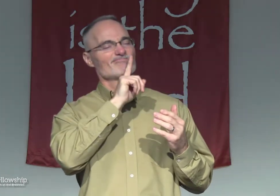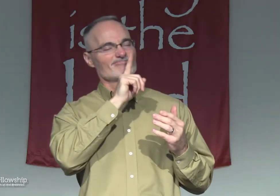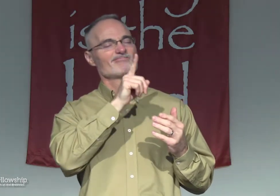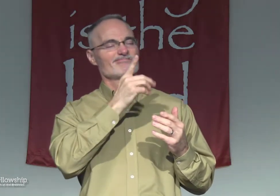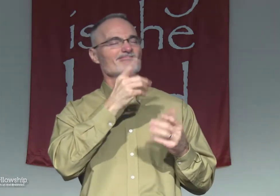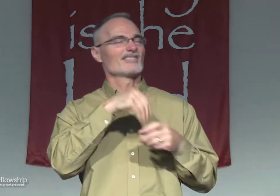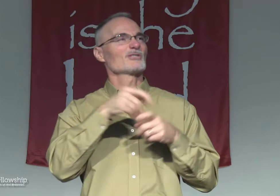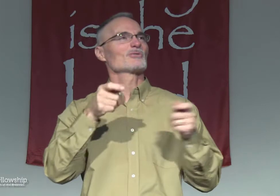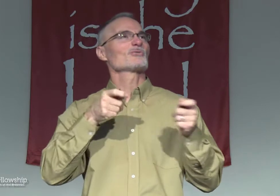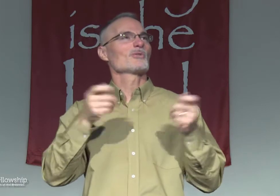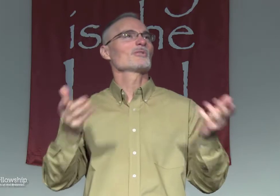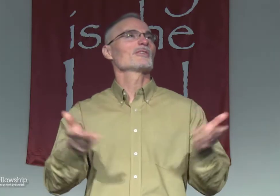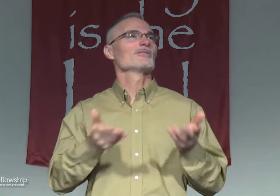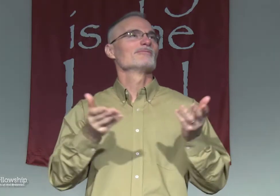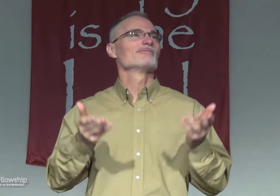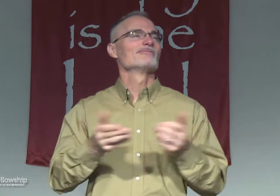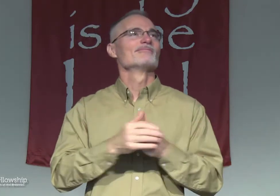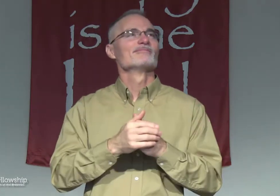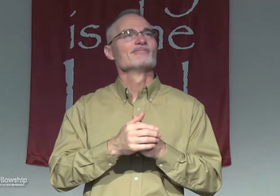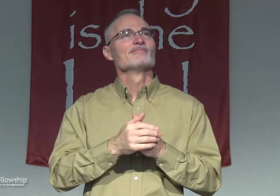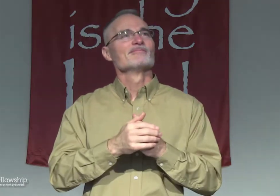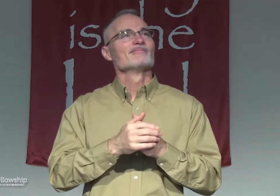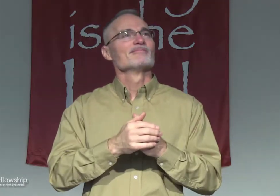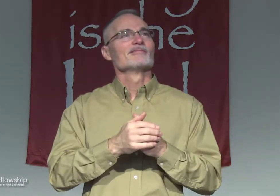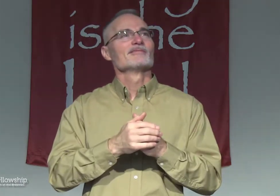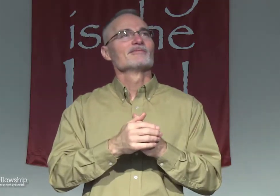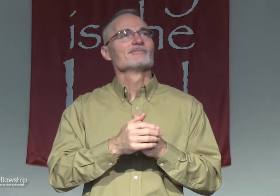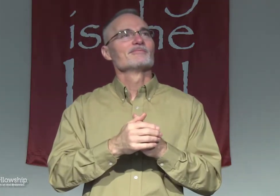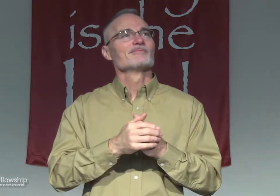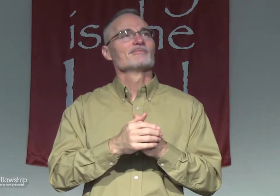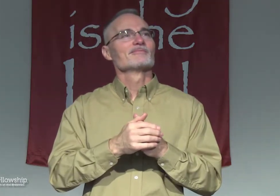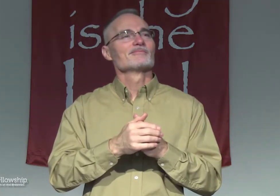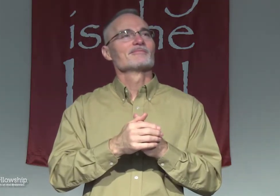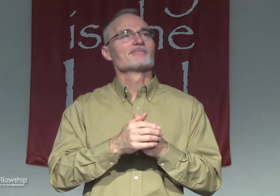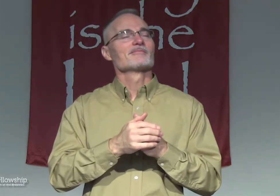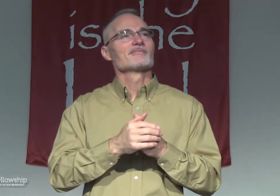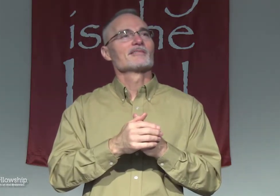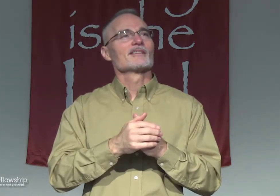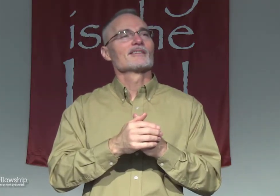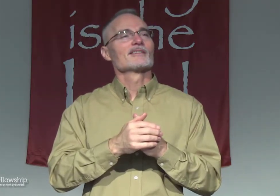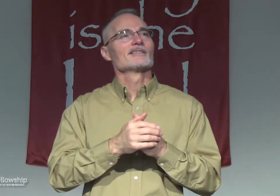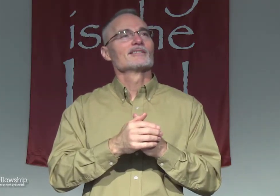We're grateful that we know that you are in control here.